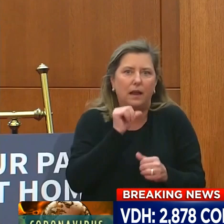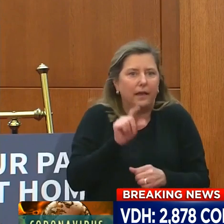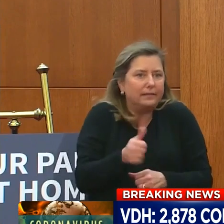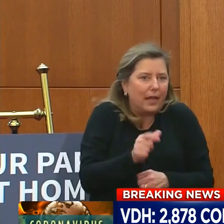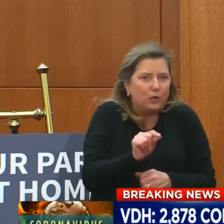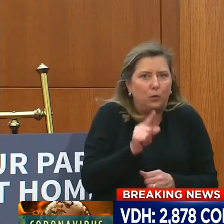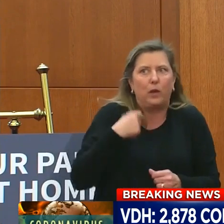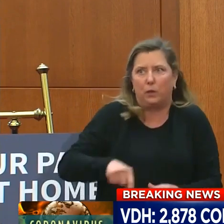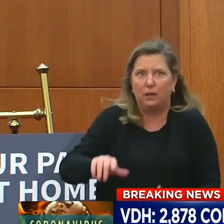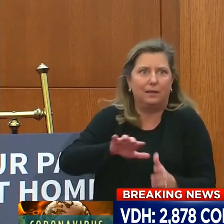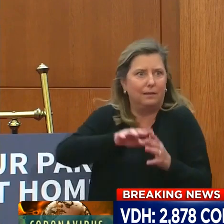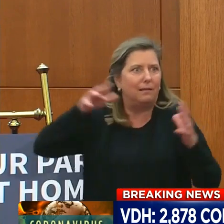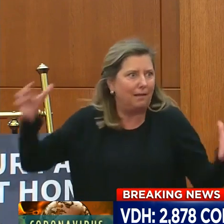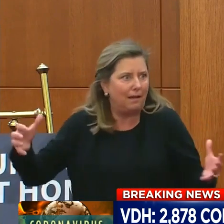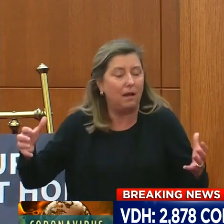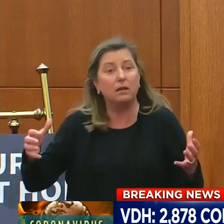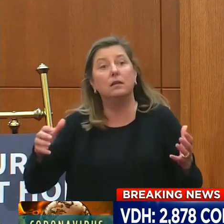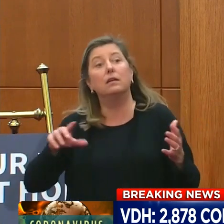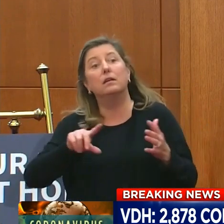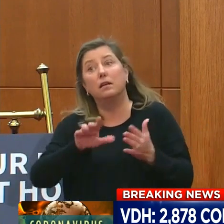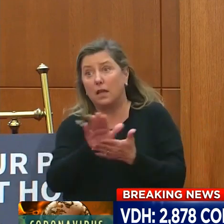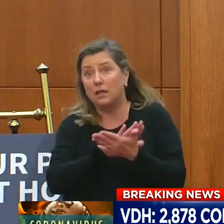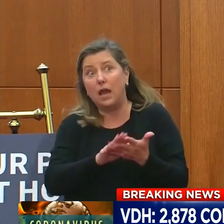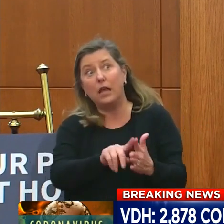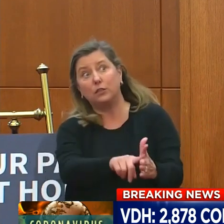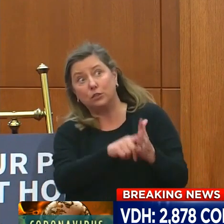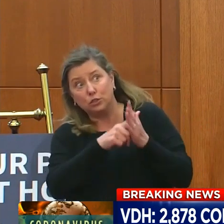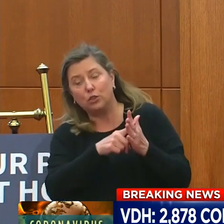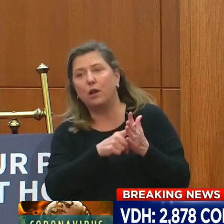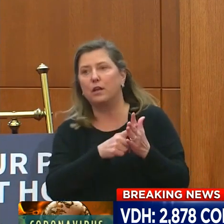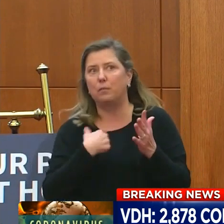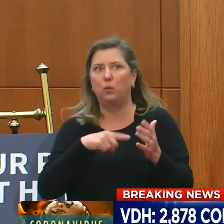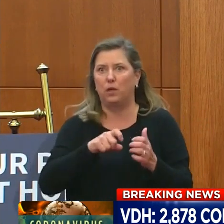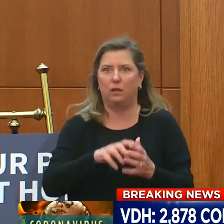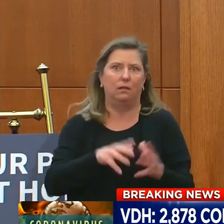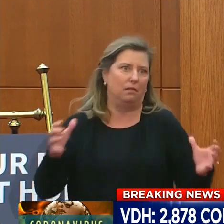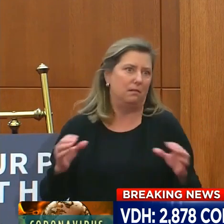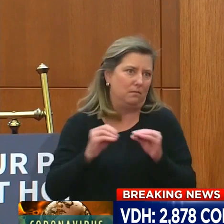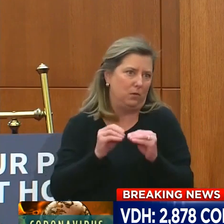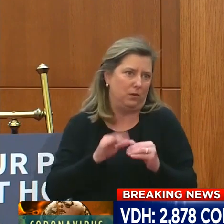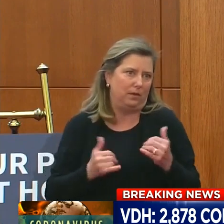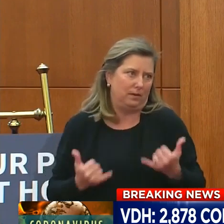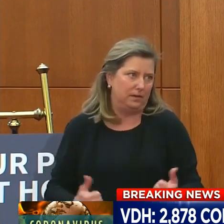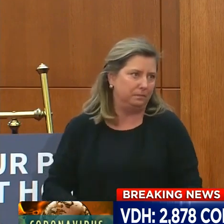good that trickle is starting, but we need that to be a real torrent. The